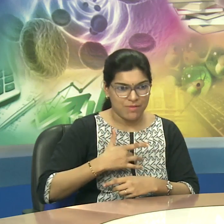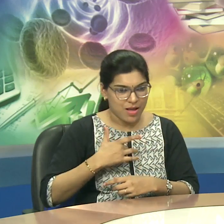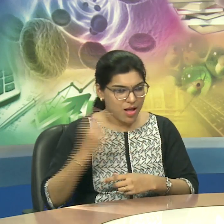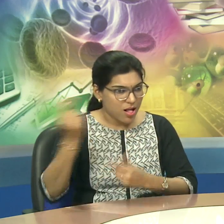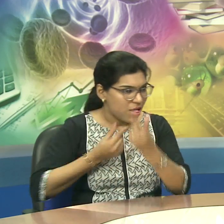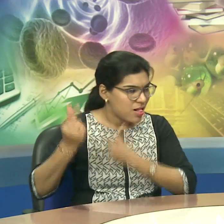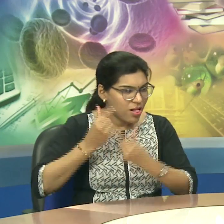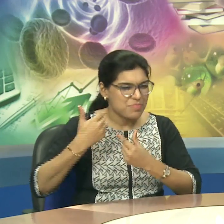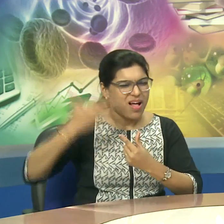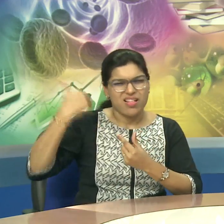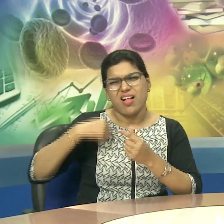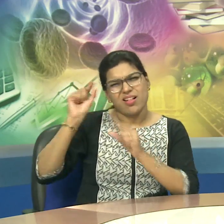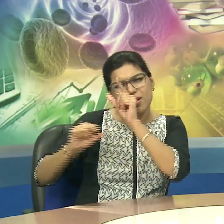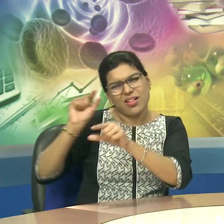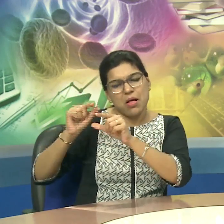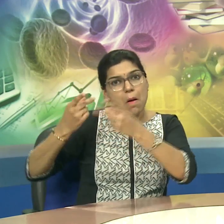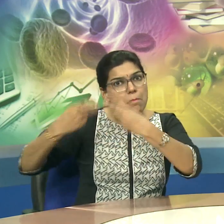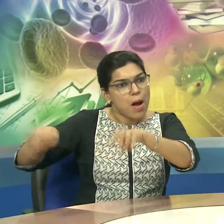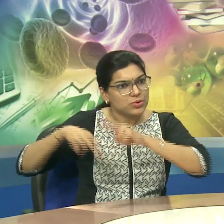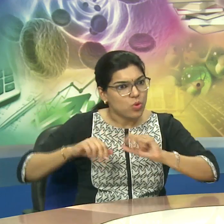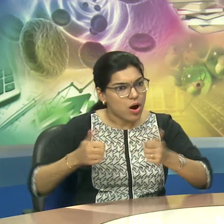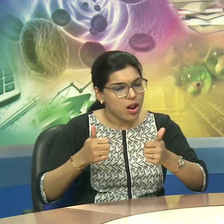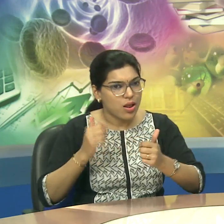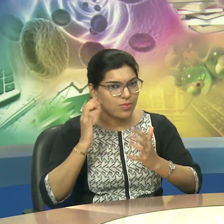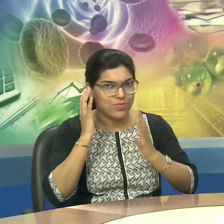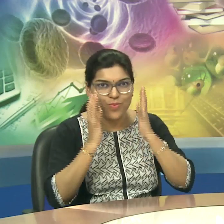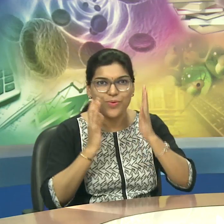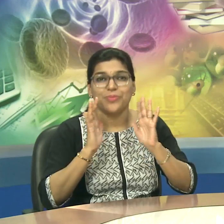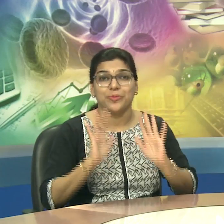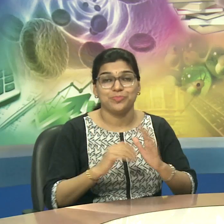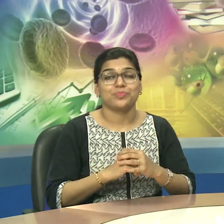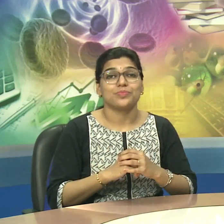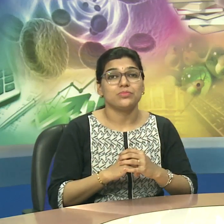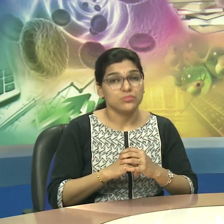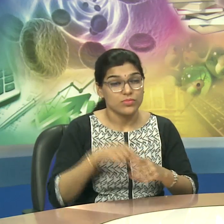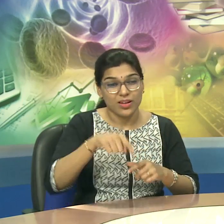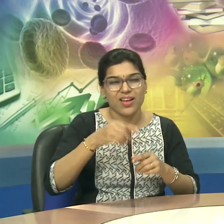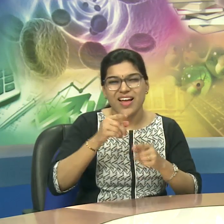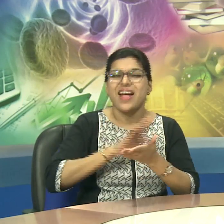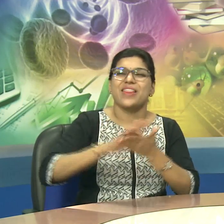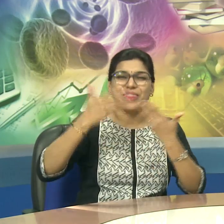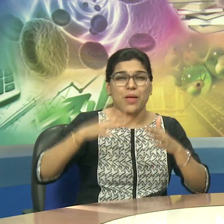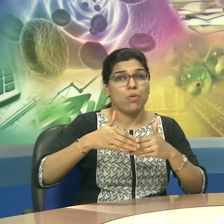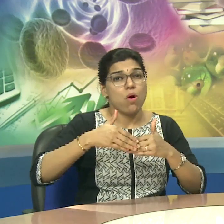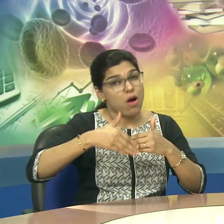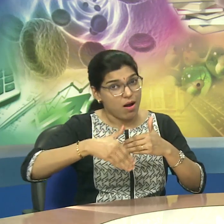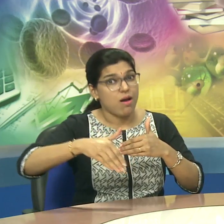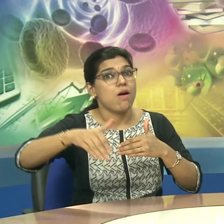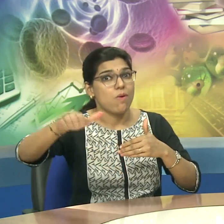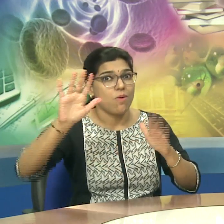and dashed indoors. But that was not the end of the scene. The